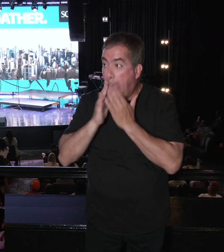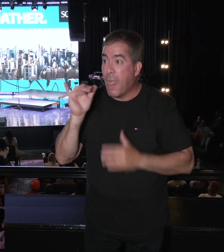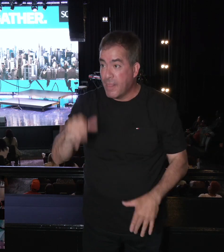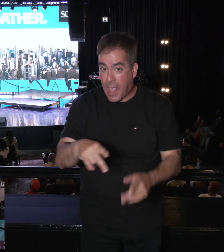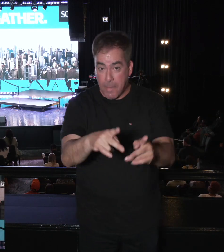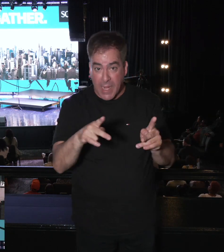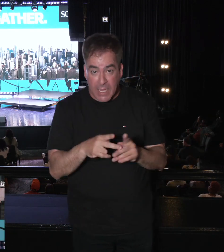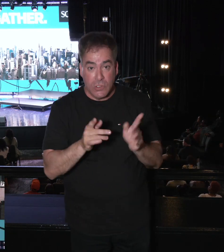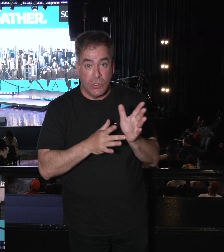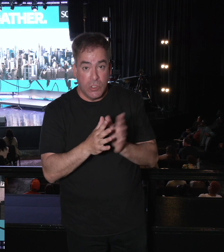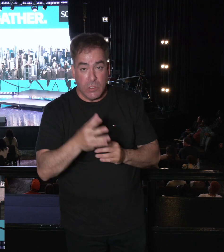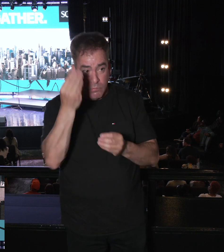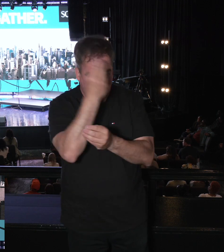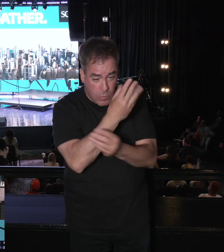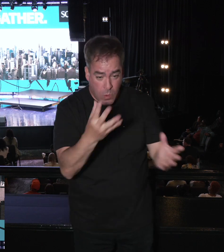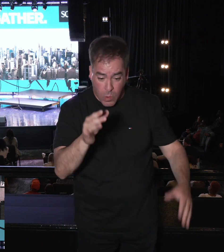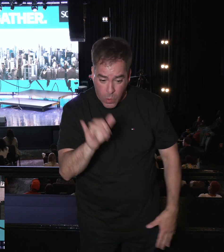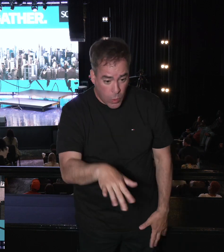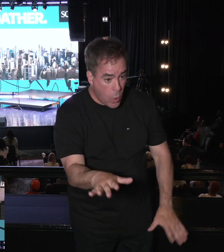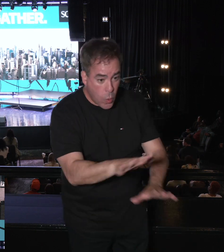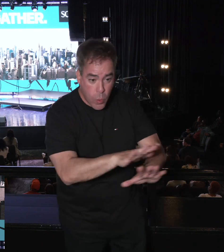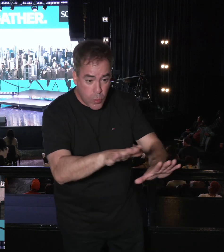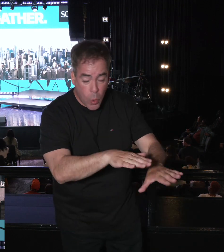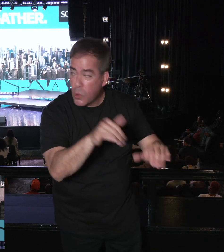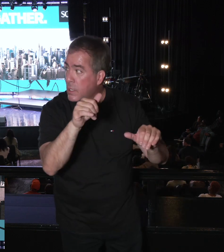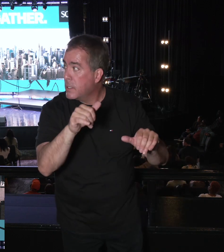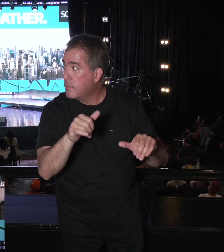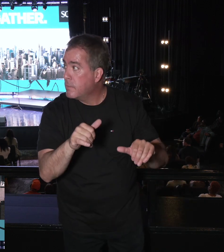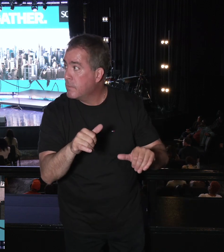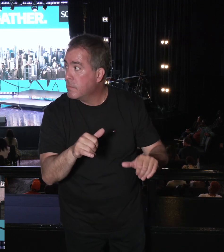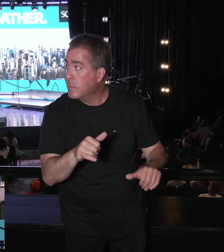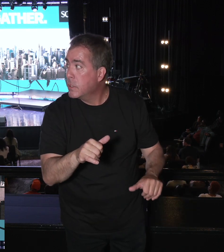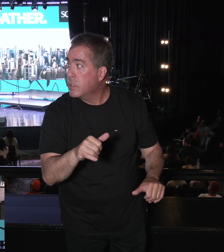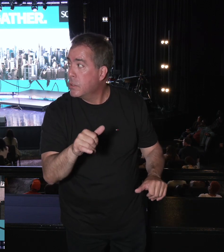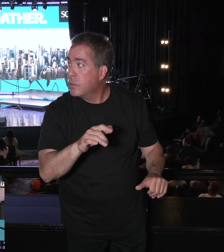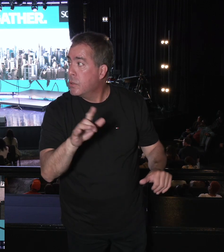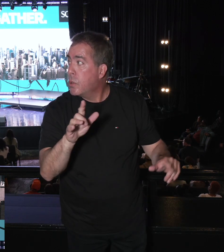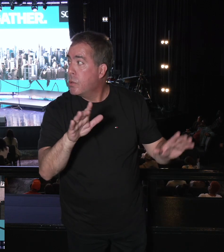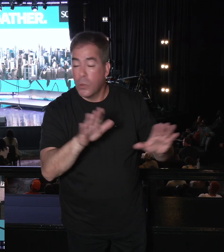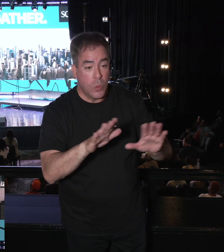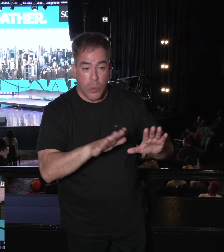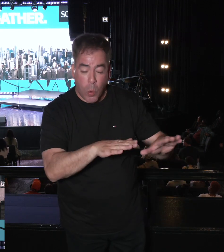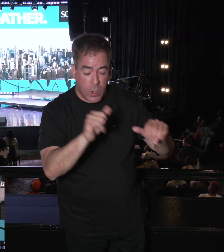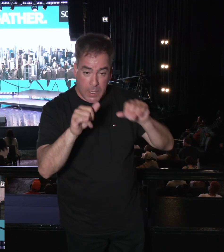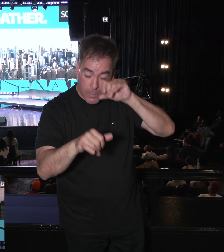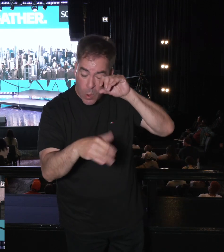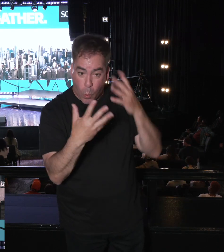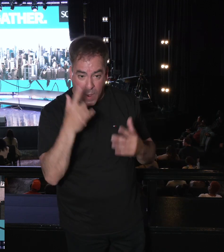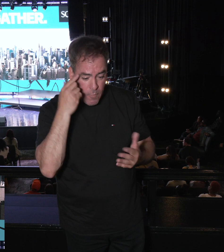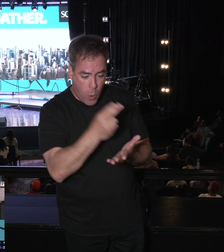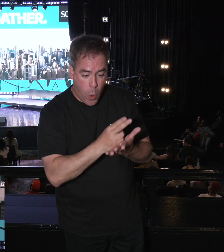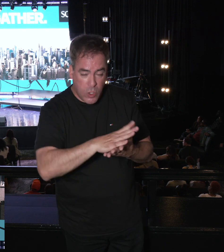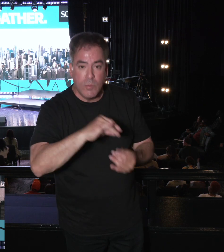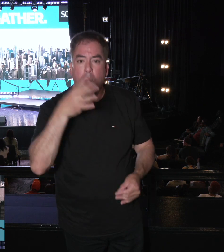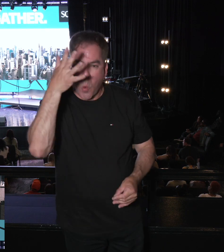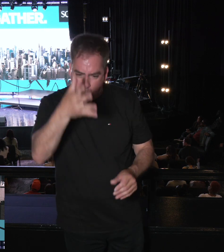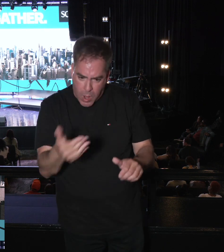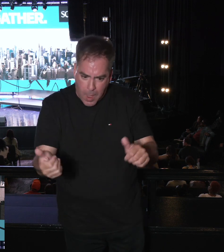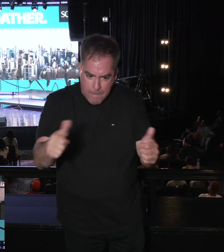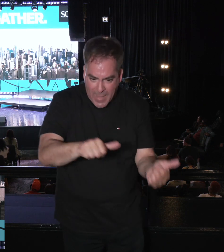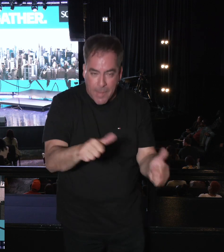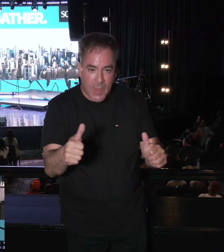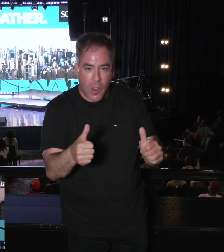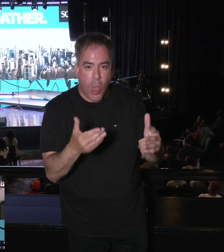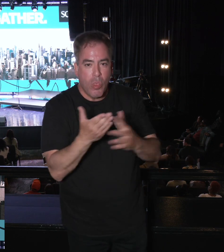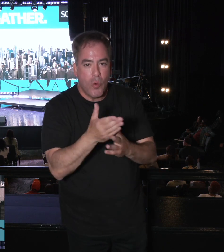in this place, Jesus tells them, don't leave the city, wait for the Holy Spirit, because you're about to be baptized by